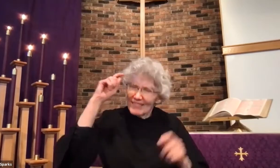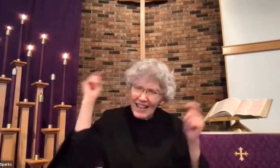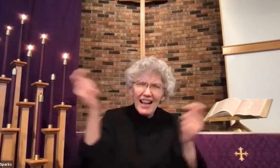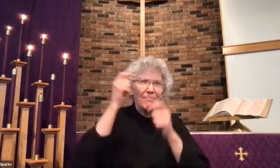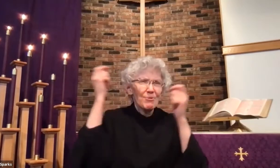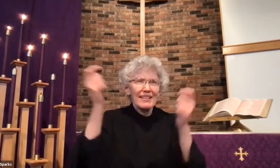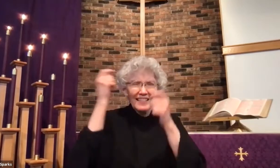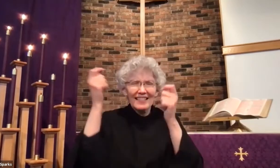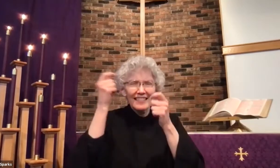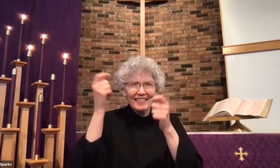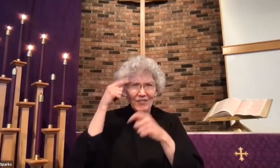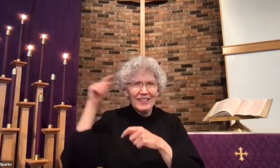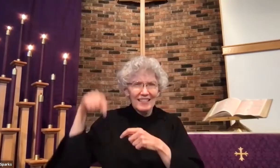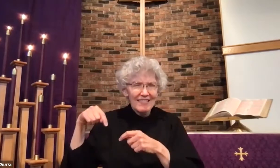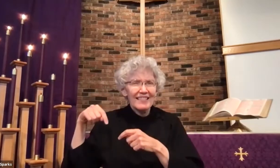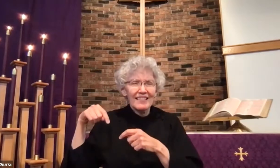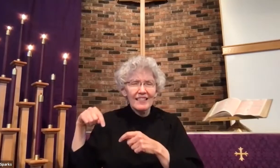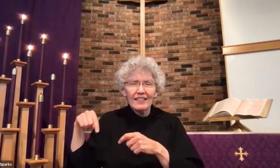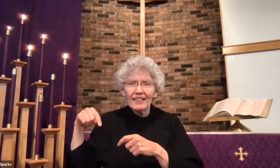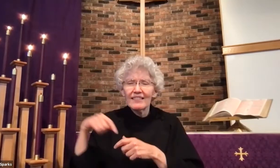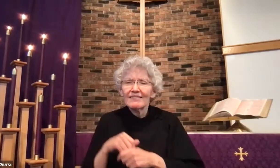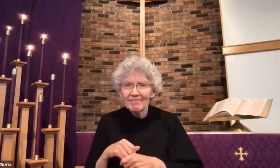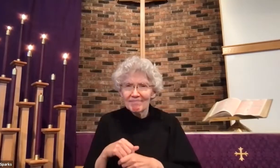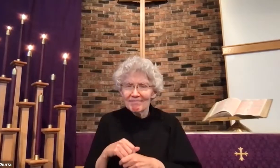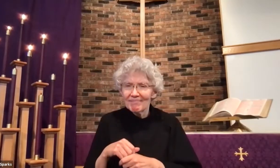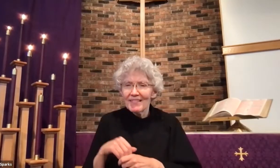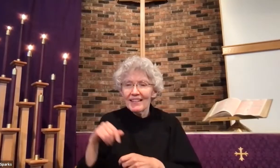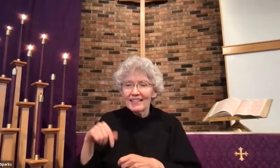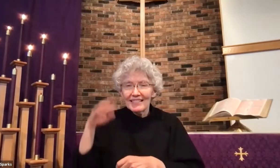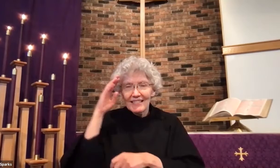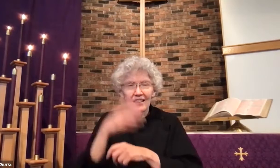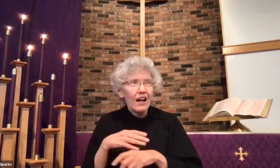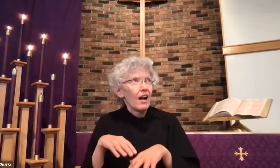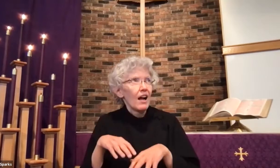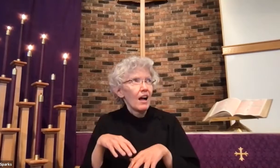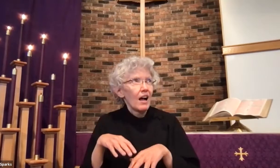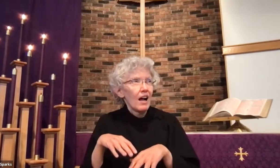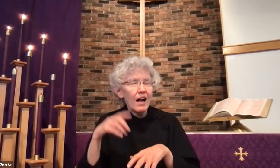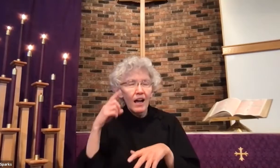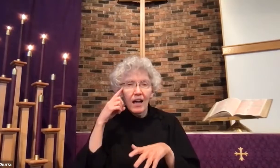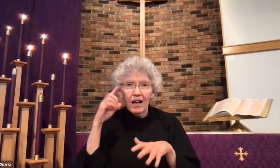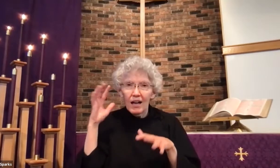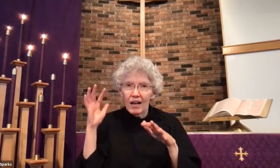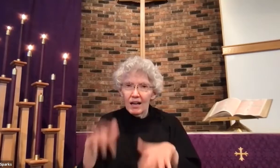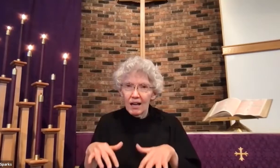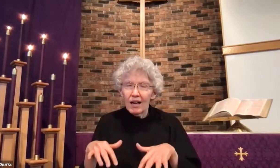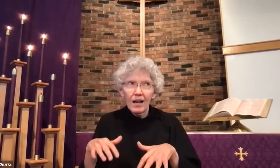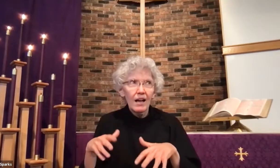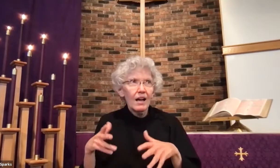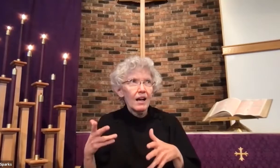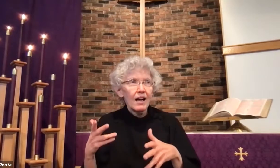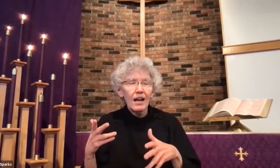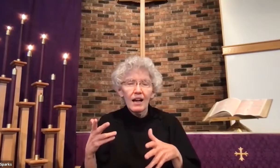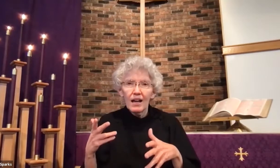can celebrate with plenty to eat. My son was dead, but now he is alive again. He was lost, but now is